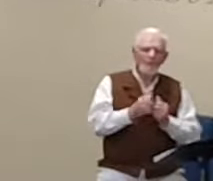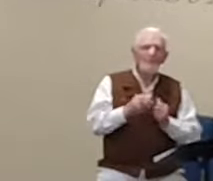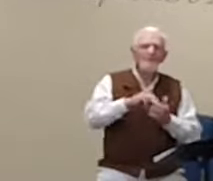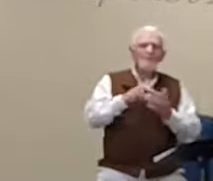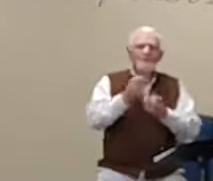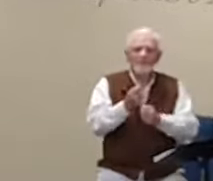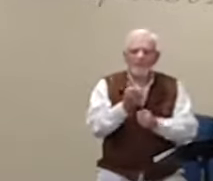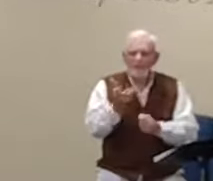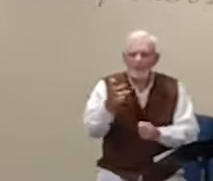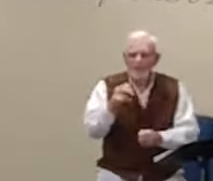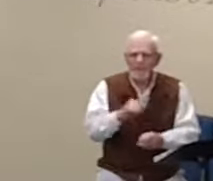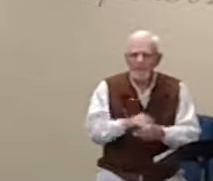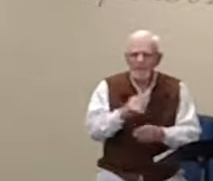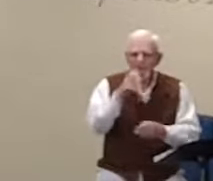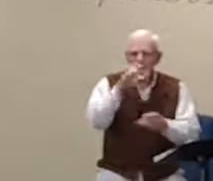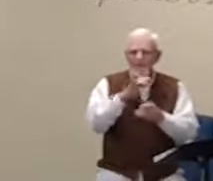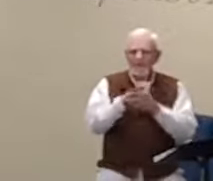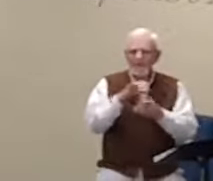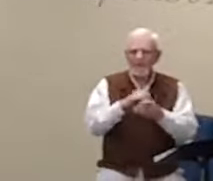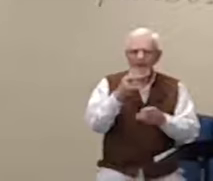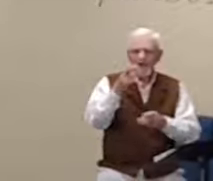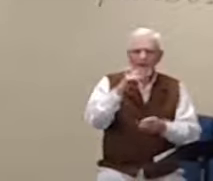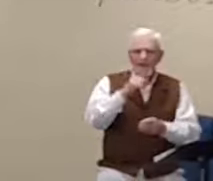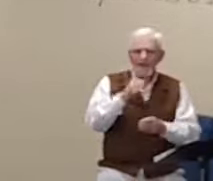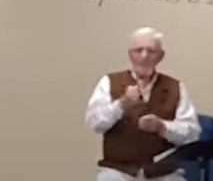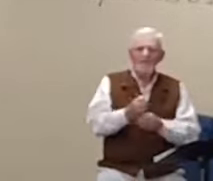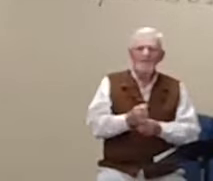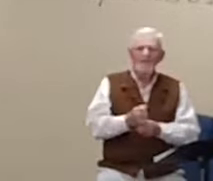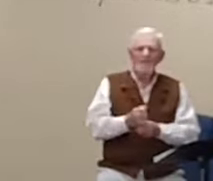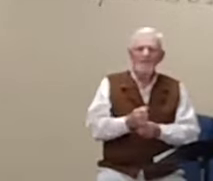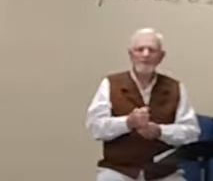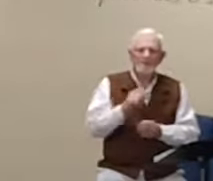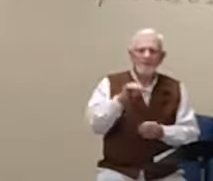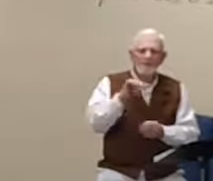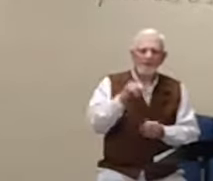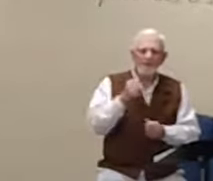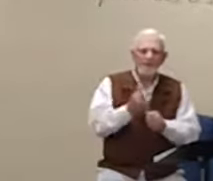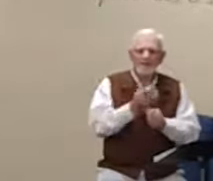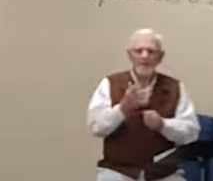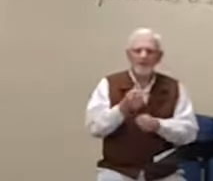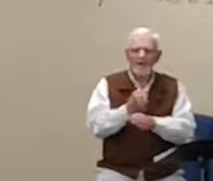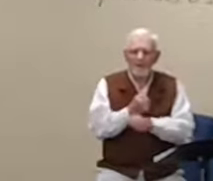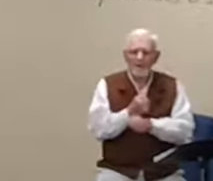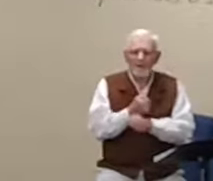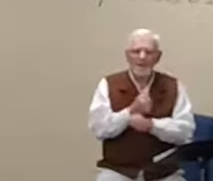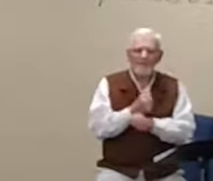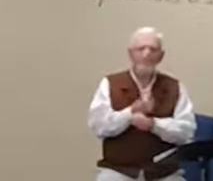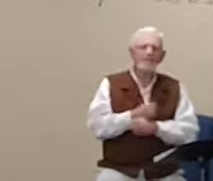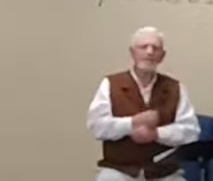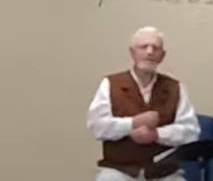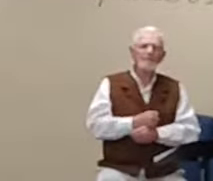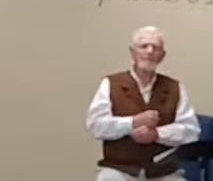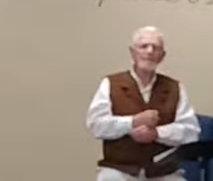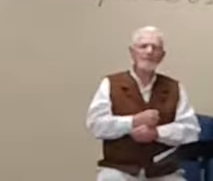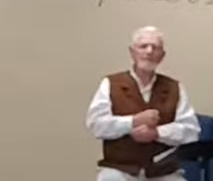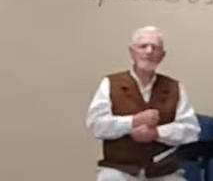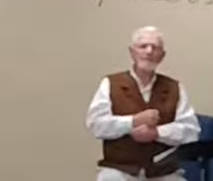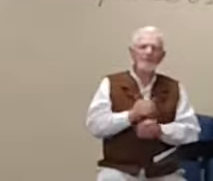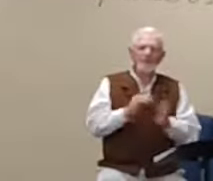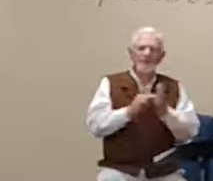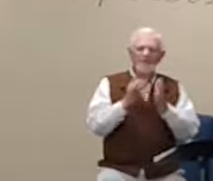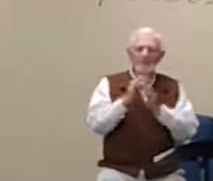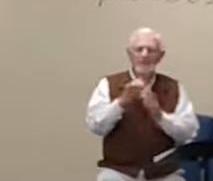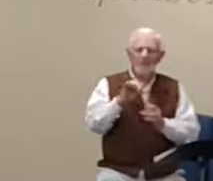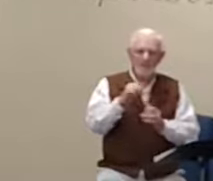Amen. Amen. I believe that he is deserving of every bit of love, every bit of adoration, affection. I believe that Jesus Christ